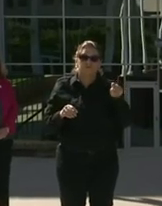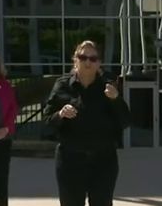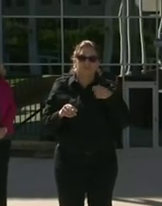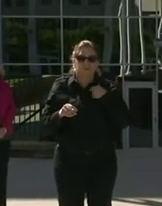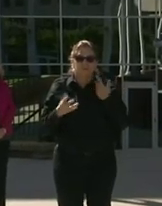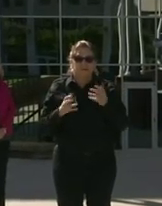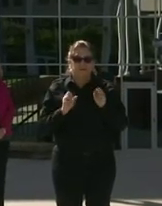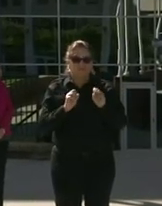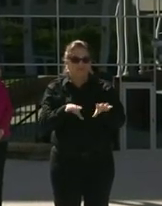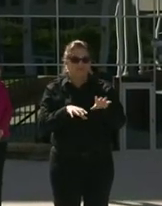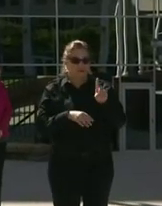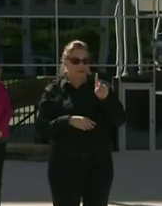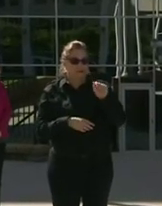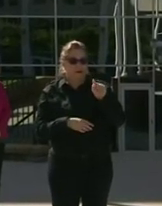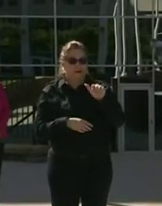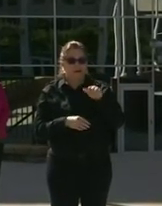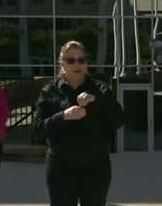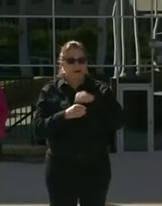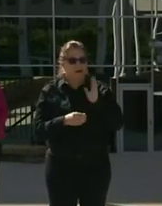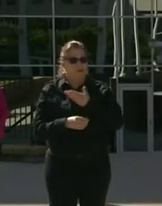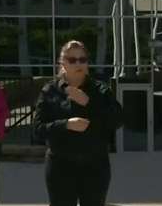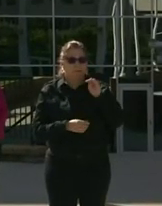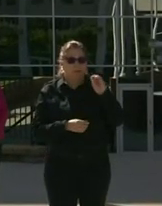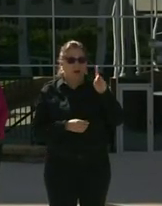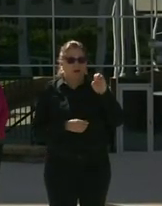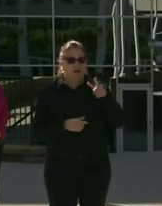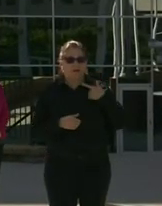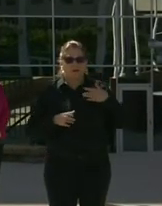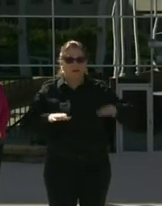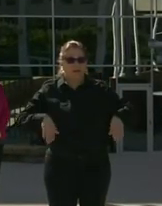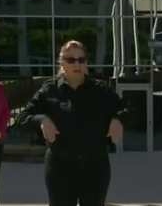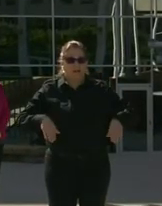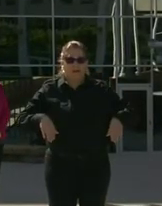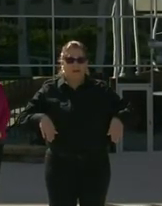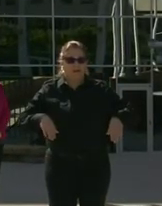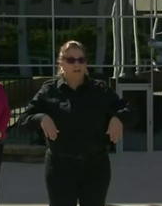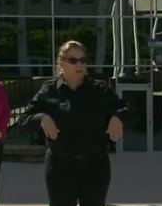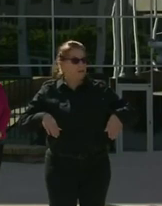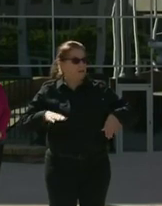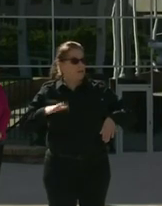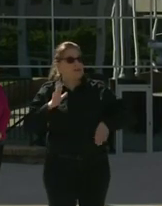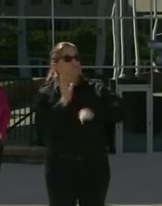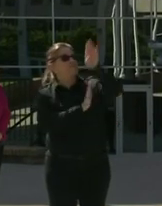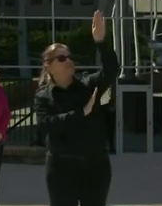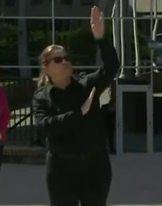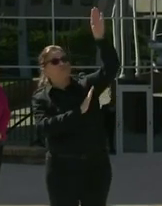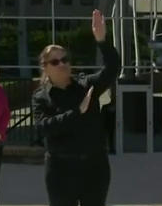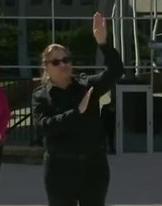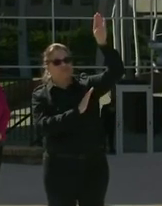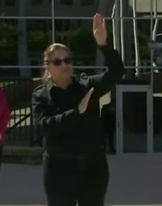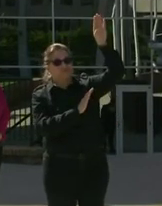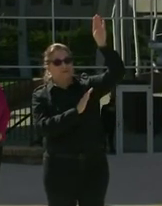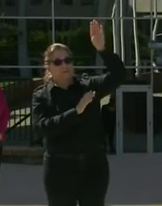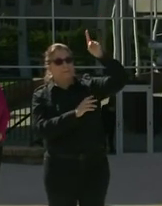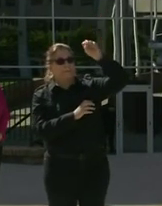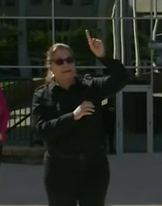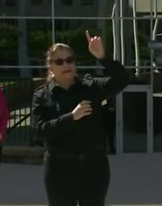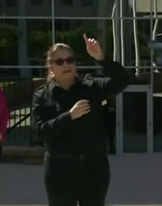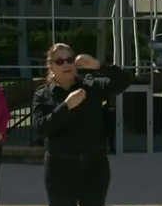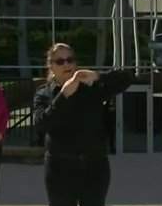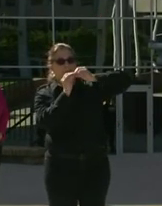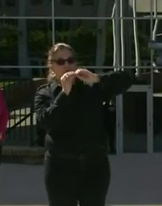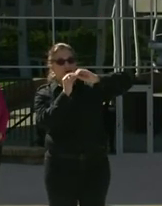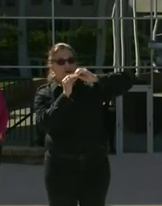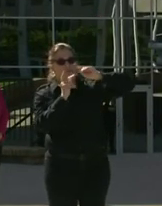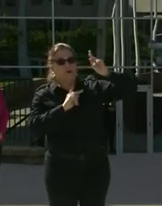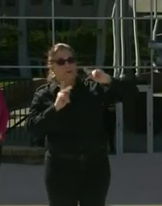that we haven't seen the peak of the spread of the infection in the district. We have not seen the peak of hospitalizations,